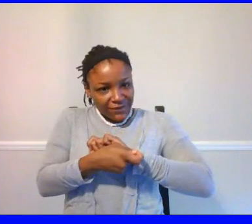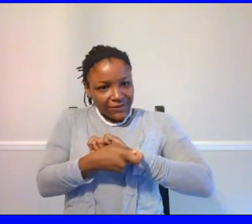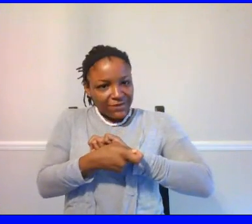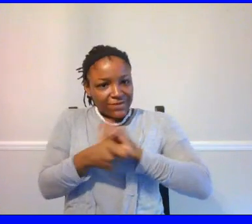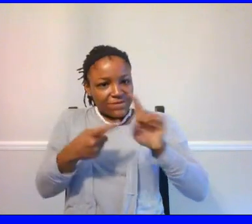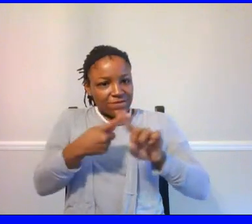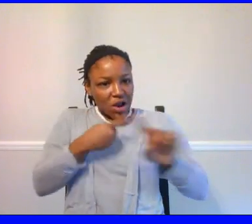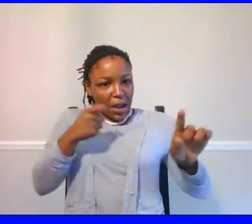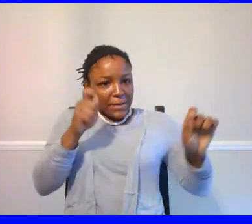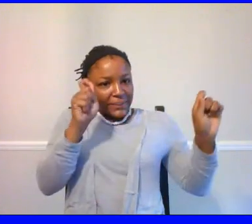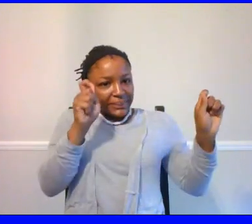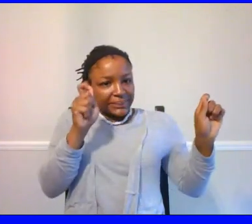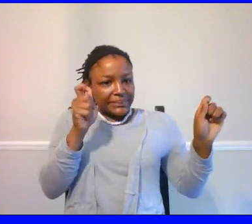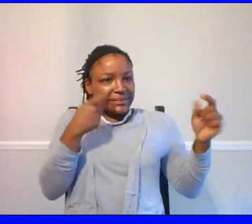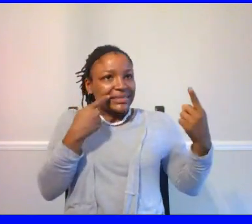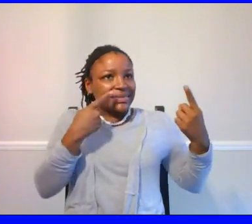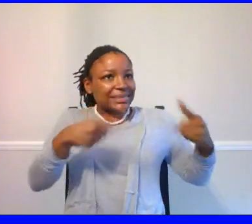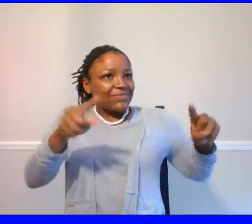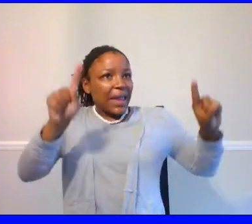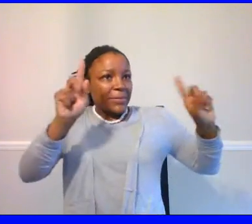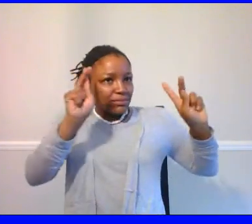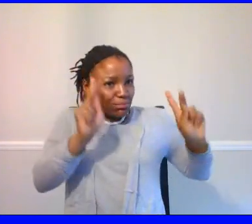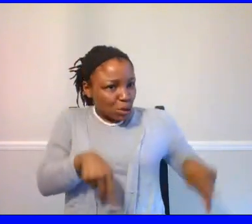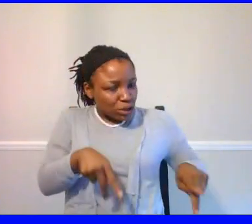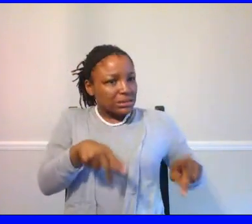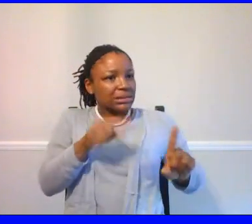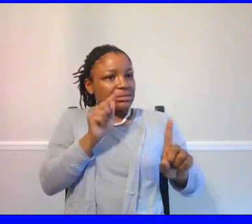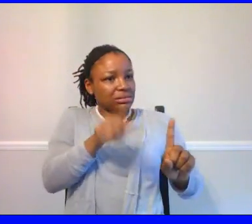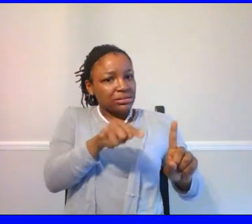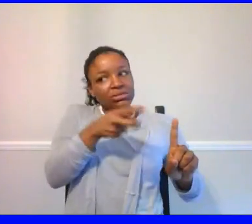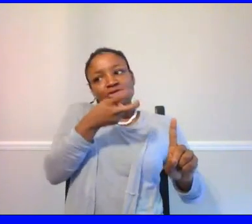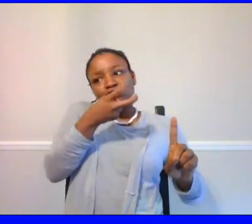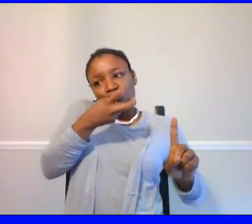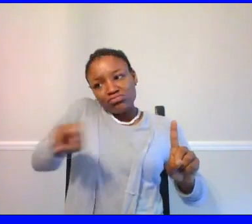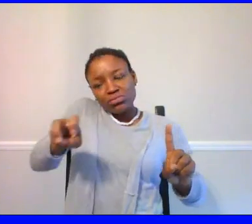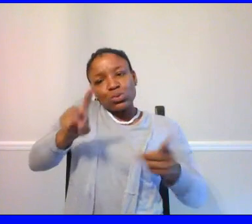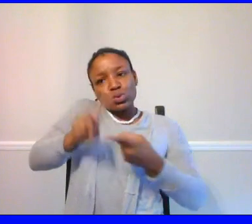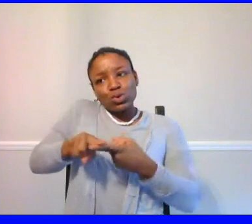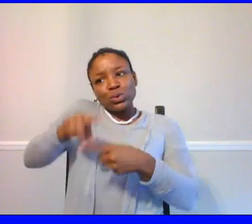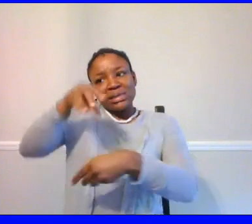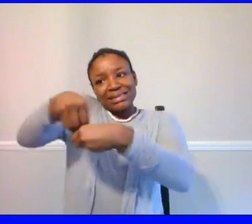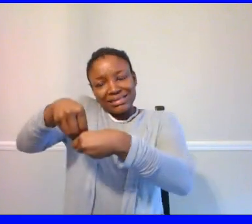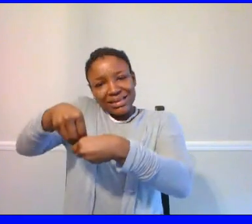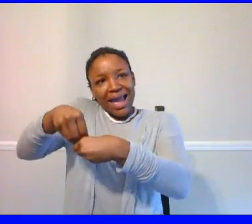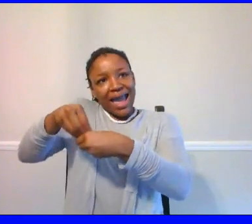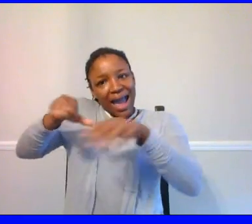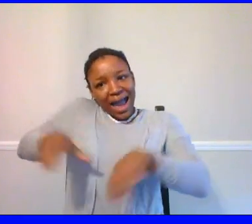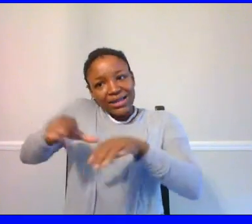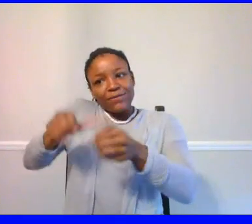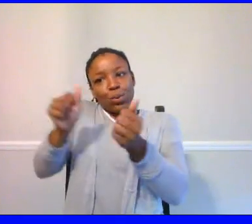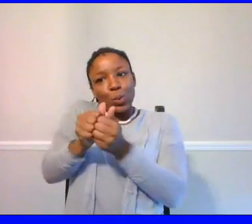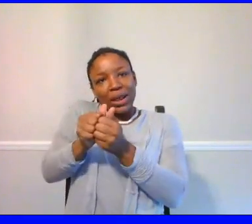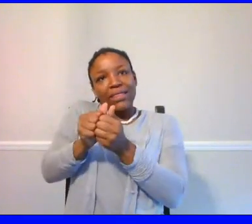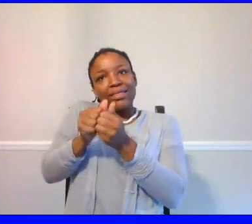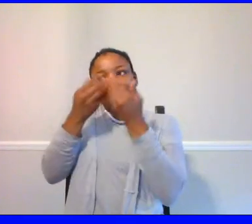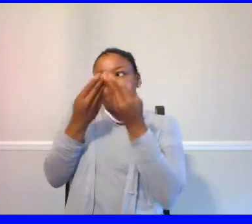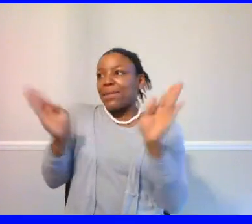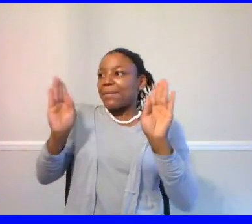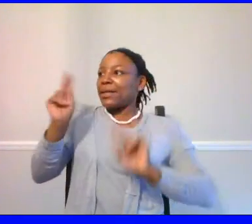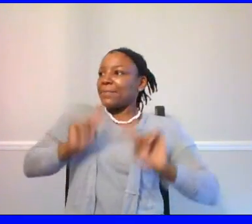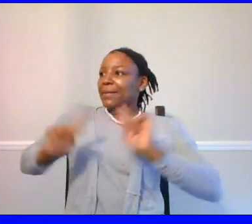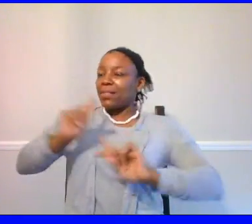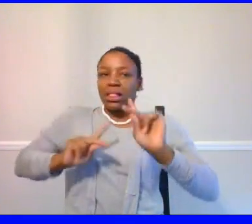celebrity to an interactivity with the public, with